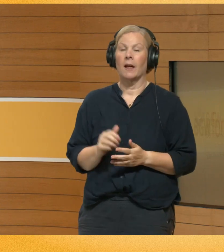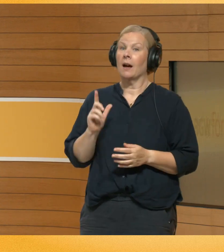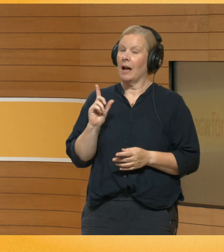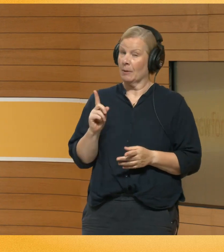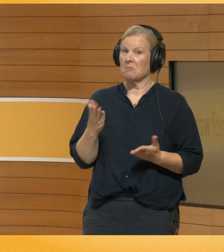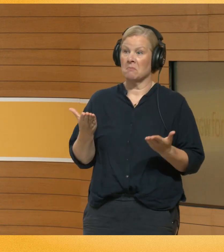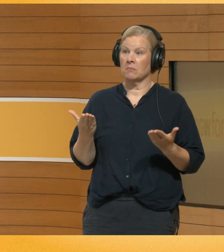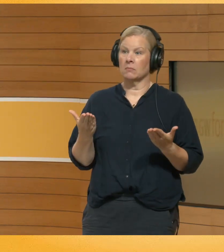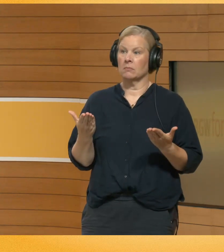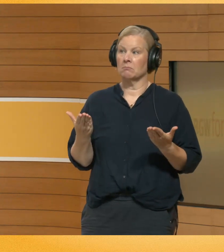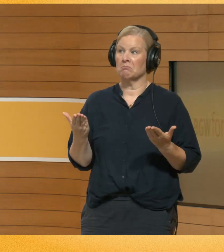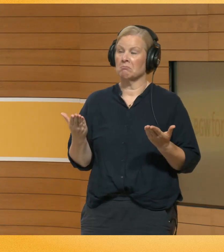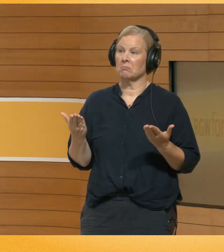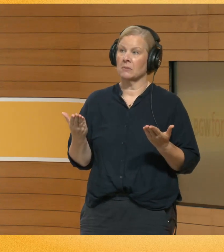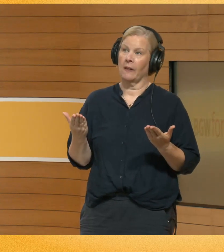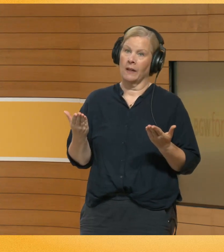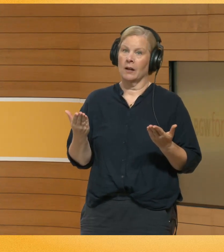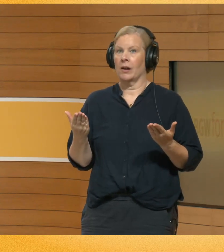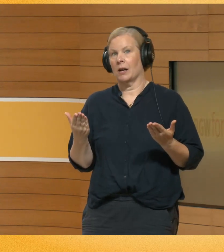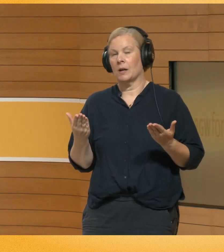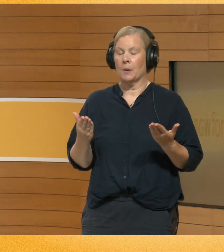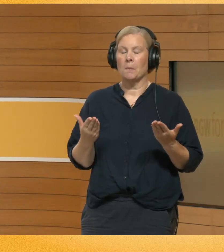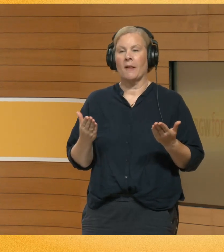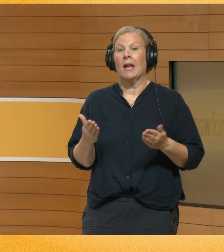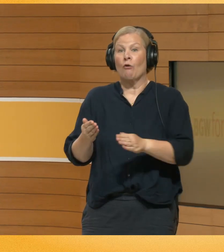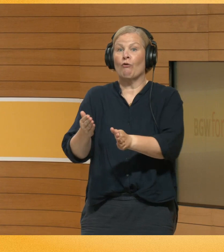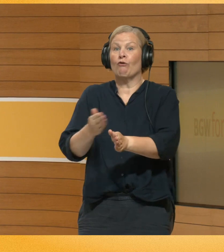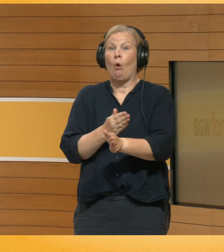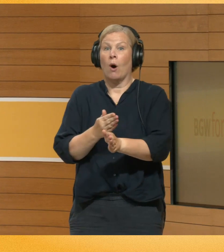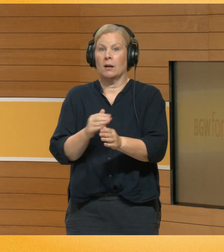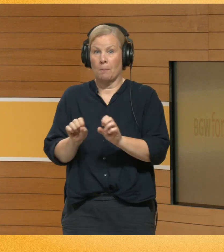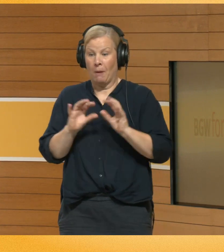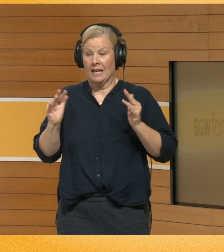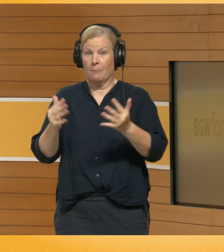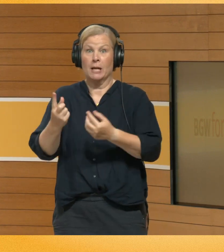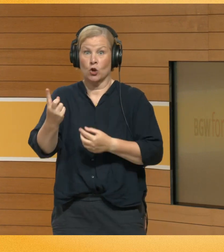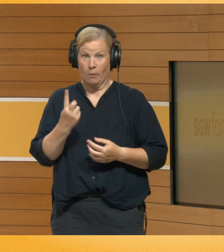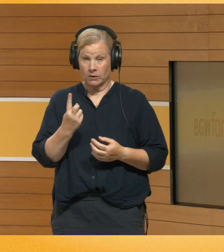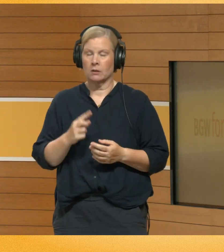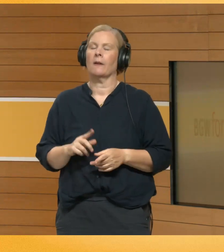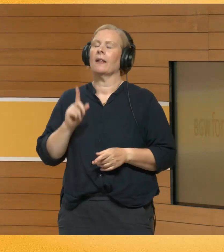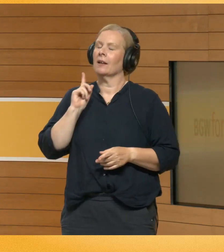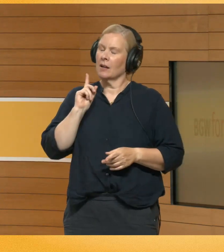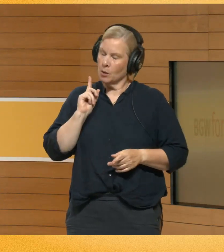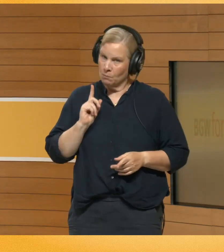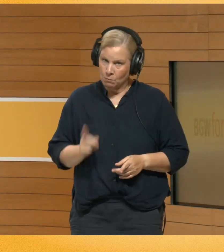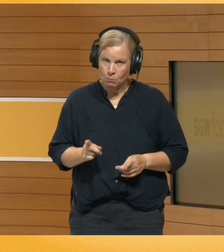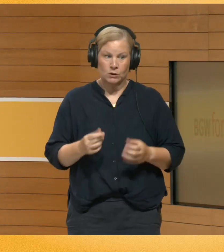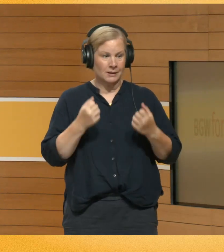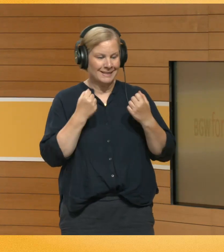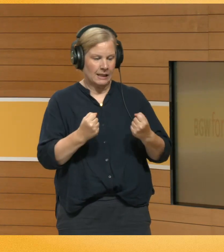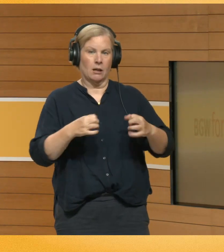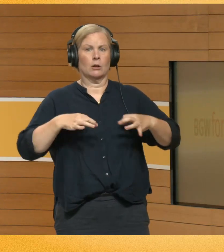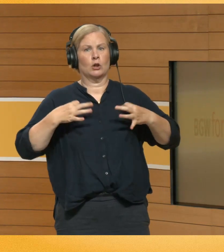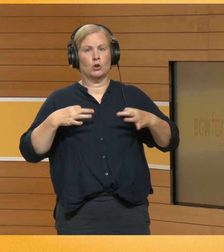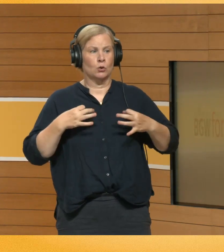ensuring our healthcare workers. We do not need to wait for a pandemic to increase their salaries 50%. We